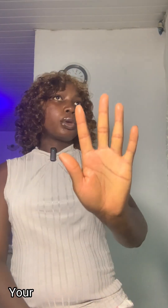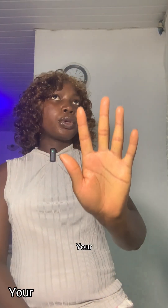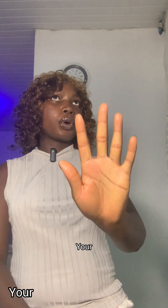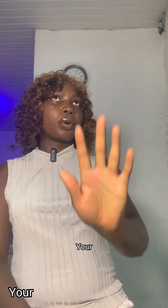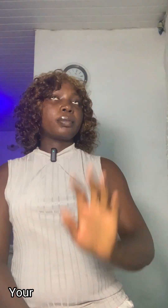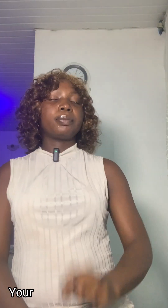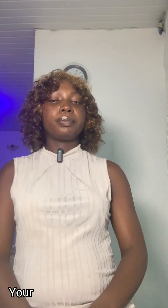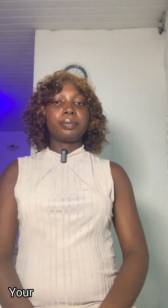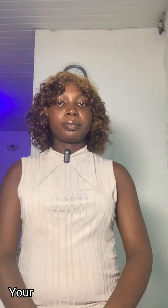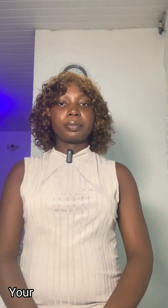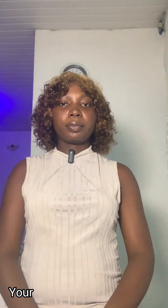yo,